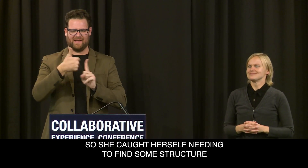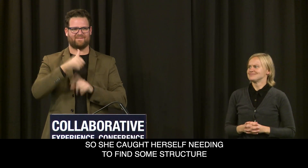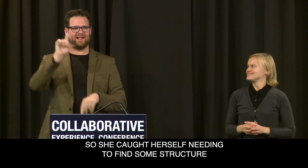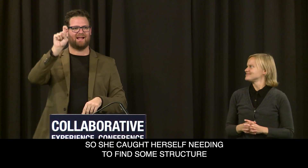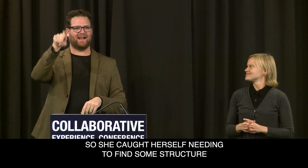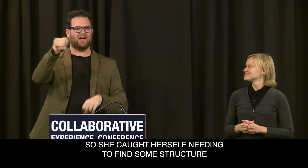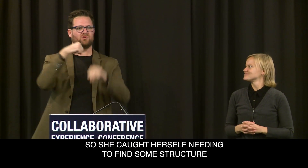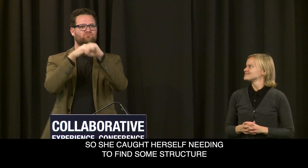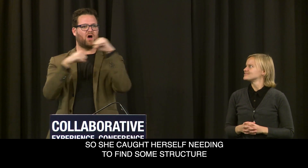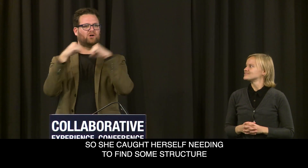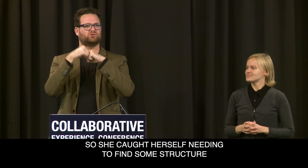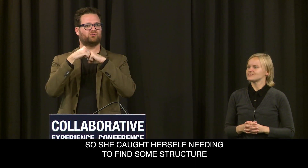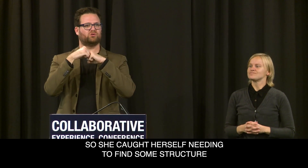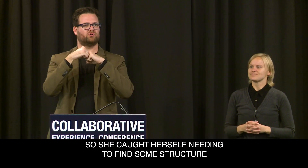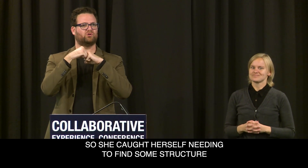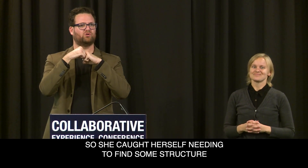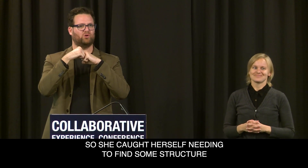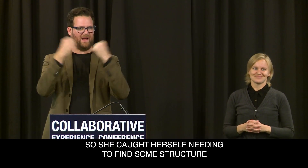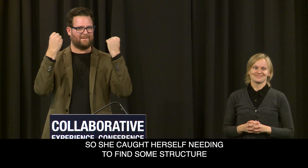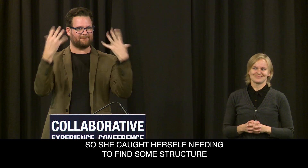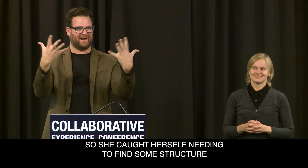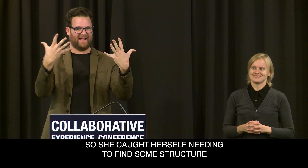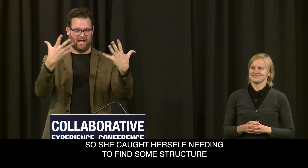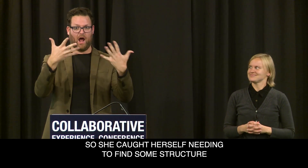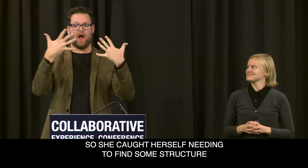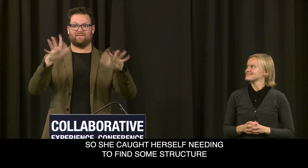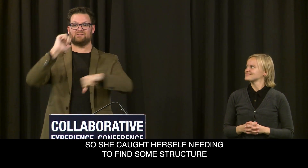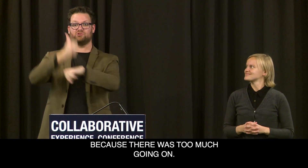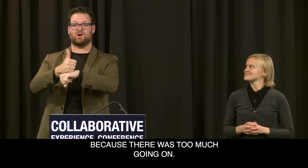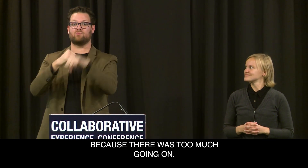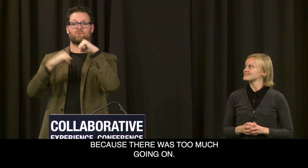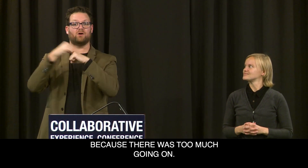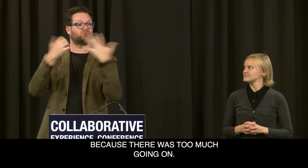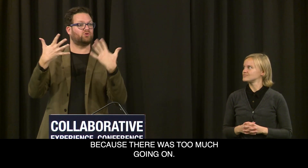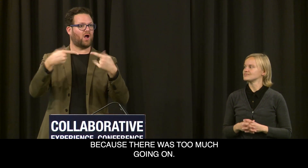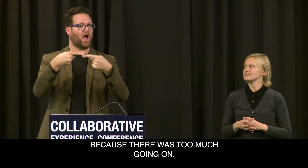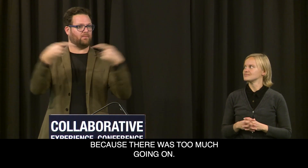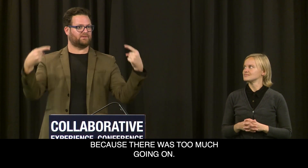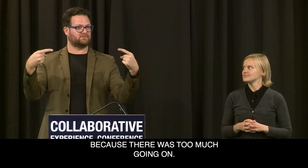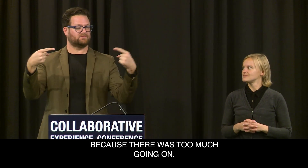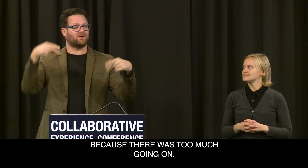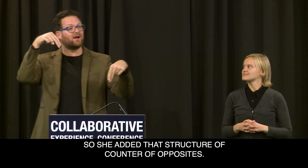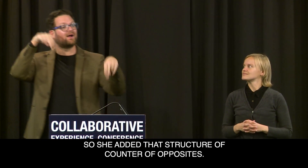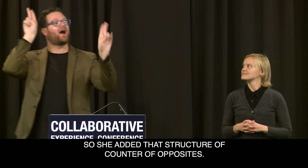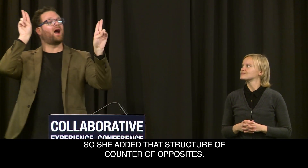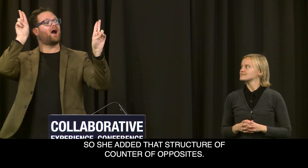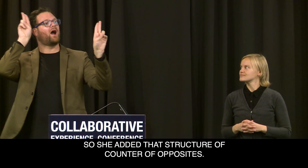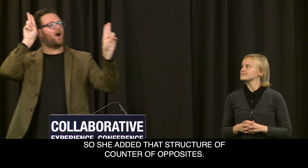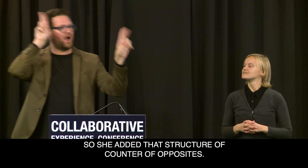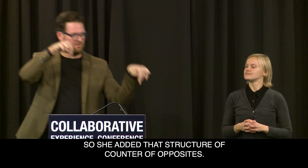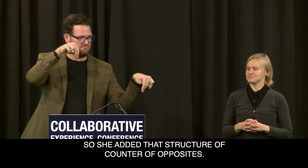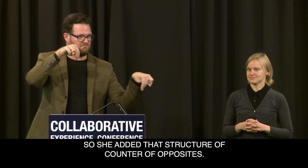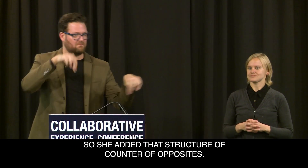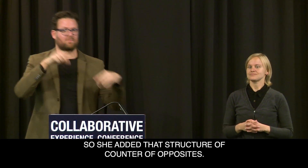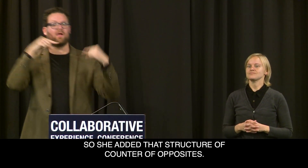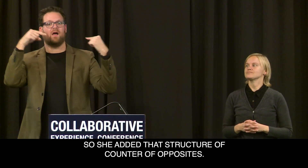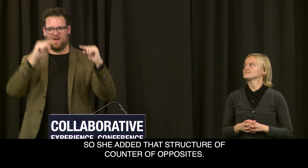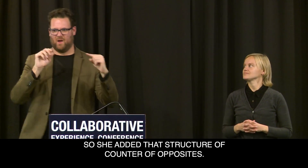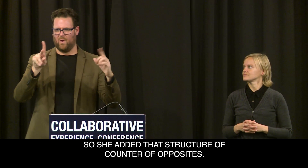So she caught herself needing to find some structure because there was too much going on. So she added that structure of